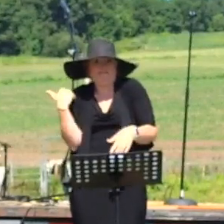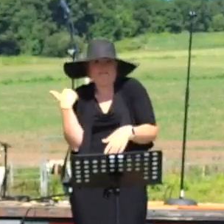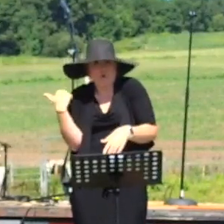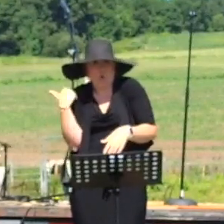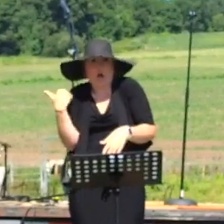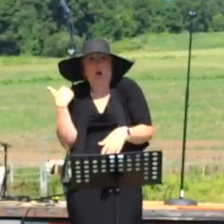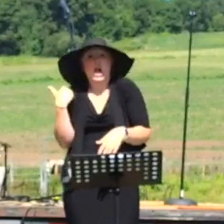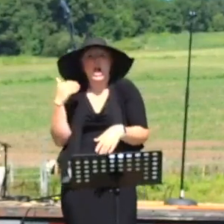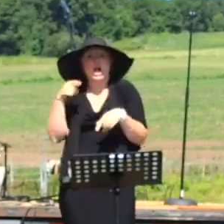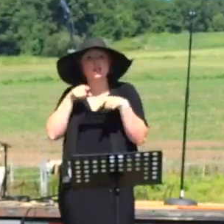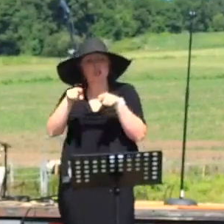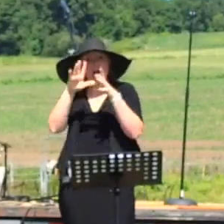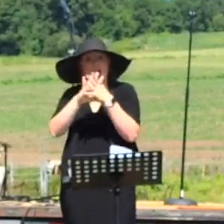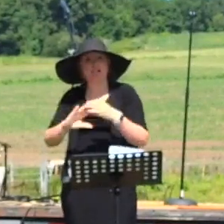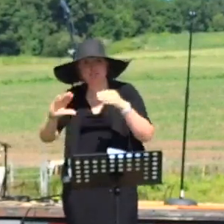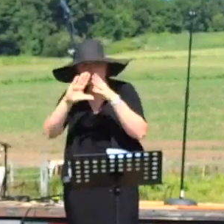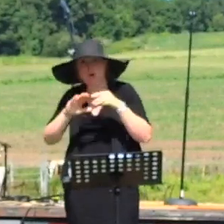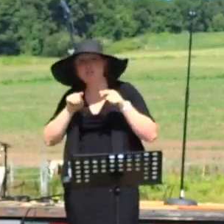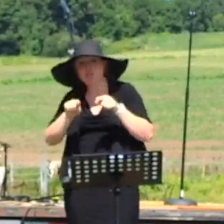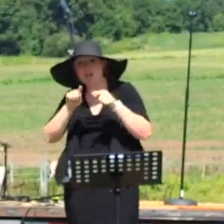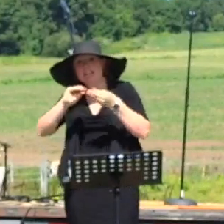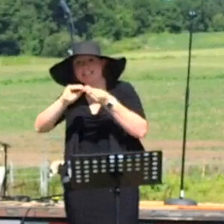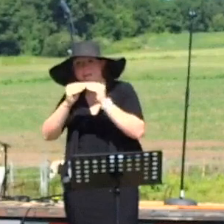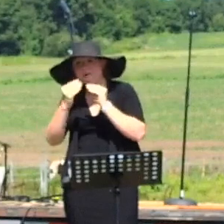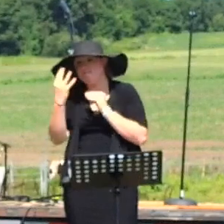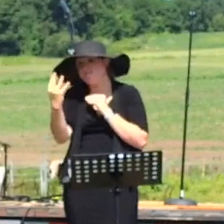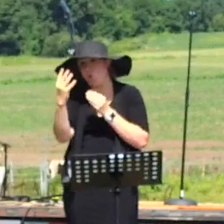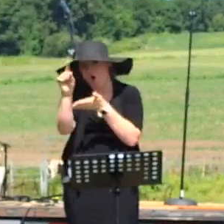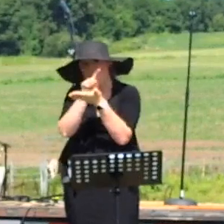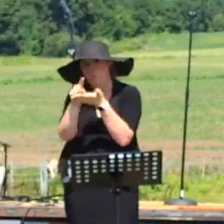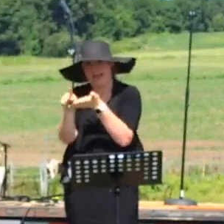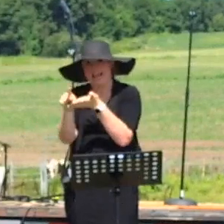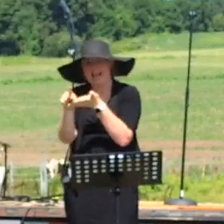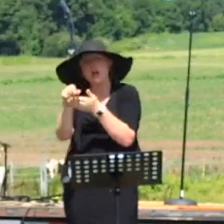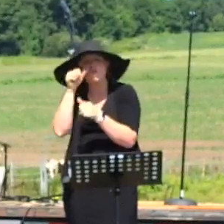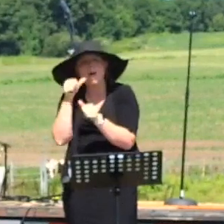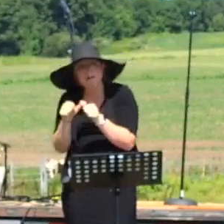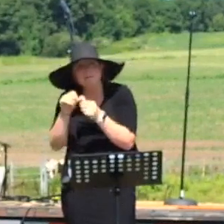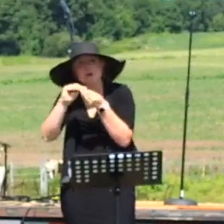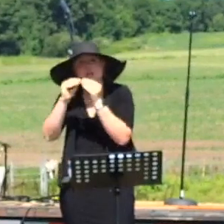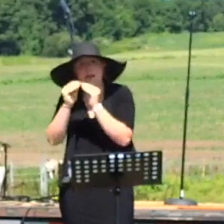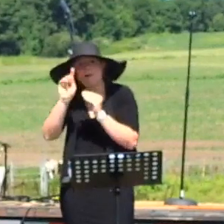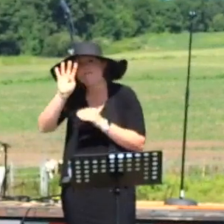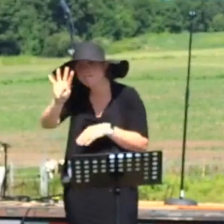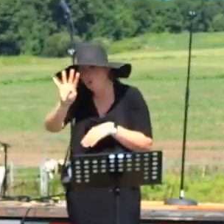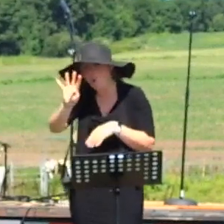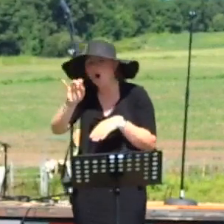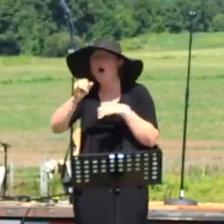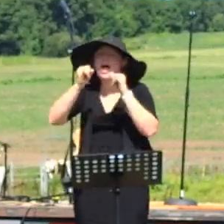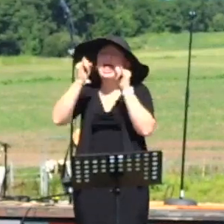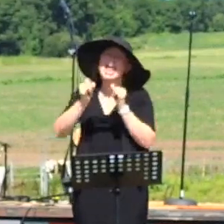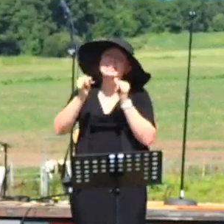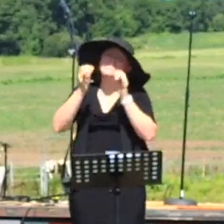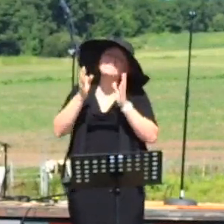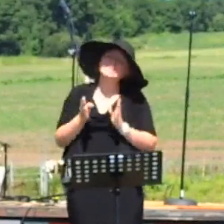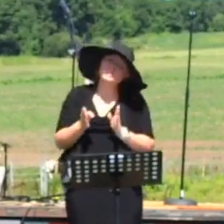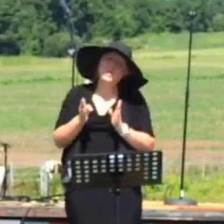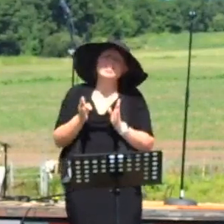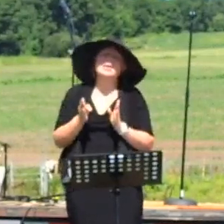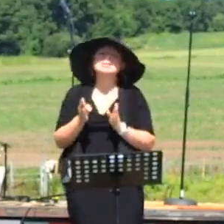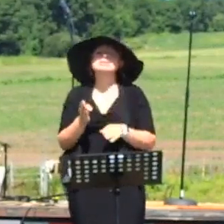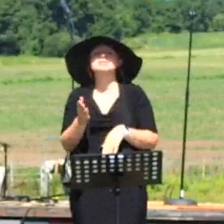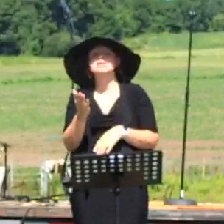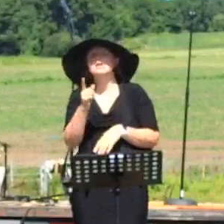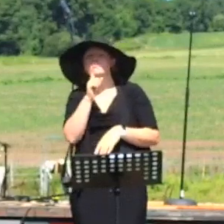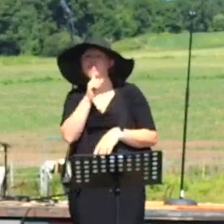we told during our Type 4 week. And Type 4s, remember, they're the individualists, they're the romantics. And we talked about